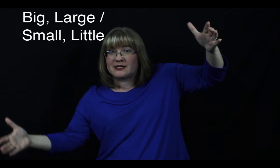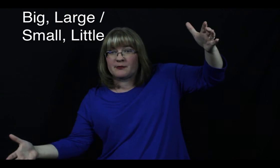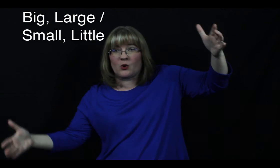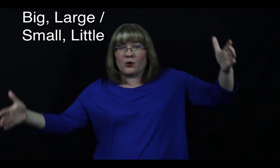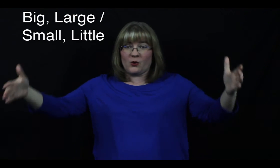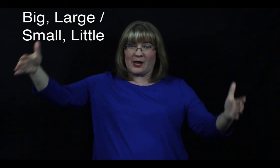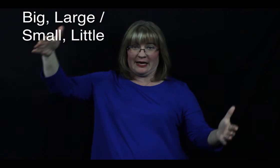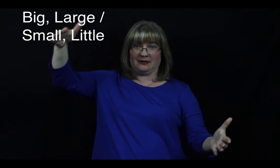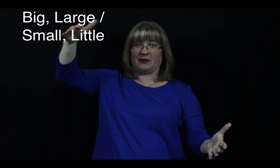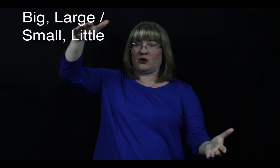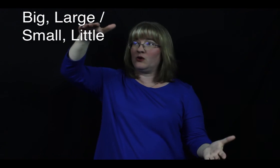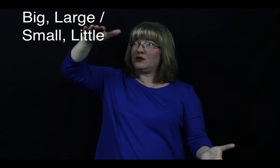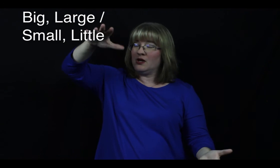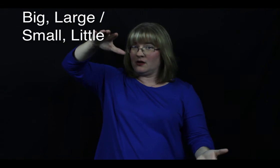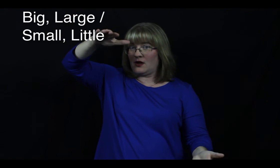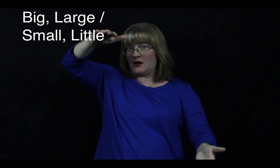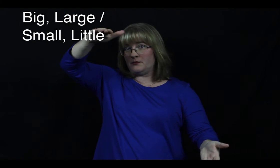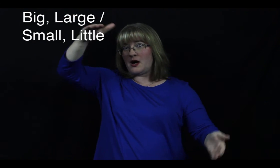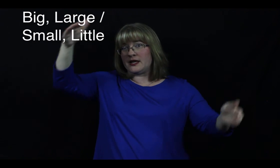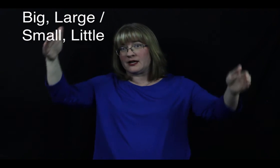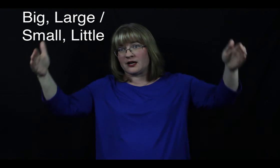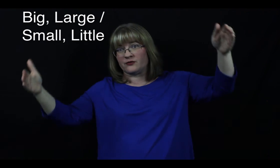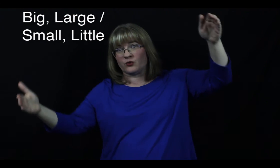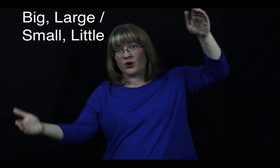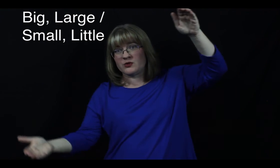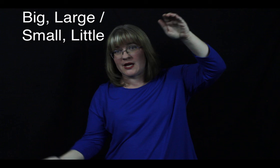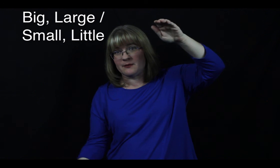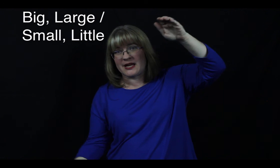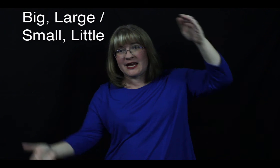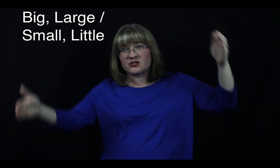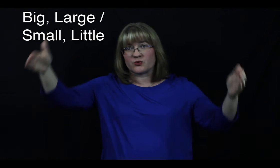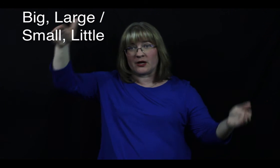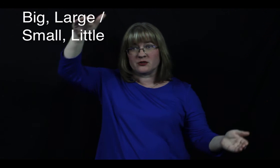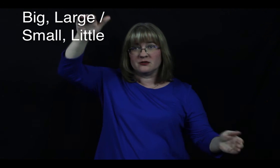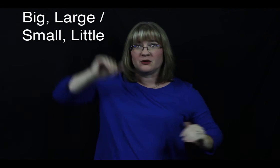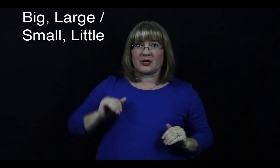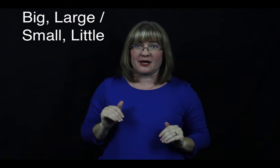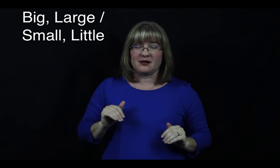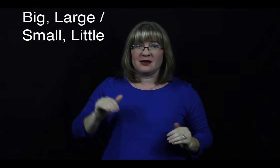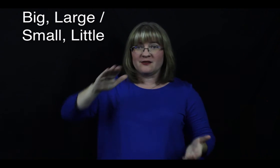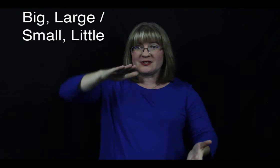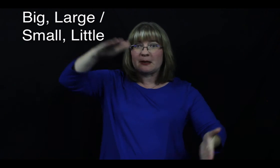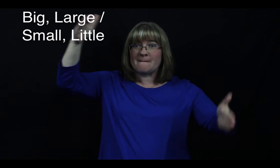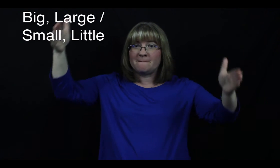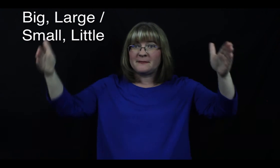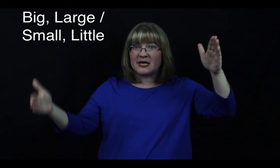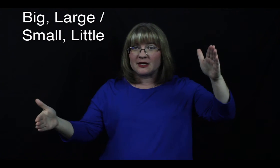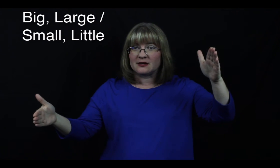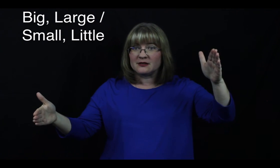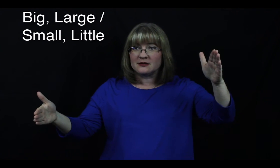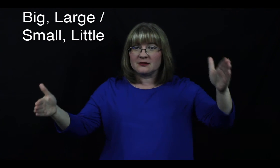take my whole hand, my whole body and kind of rotate my hands around. Okay? If it's big,